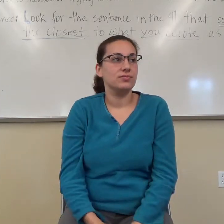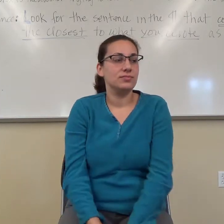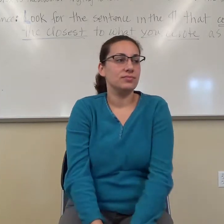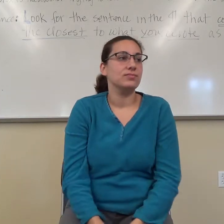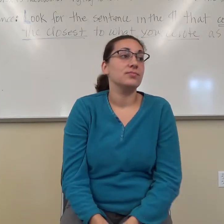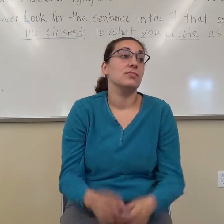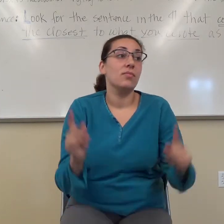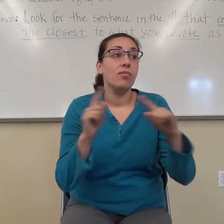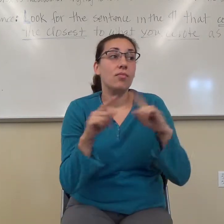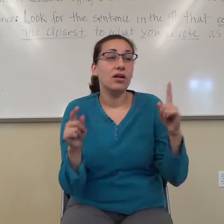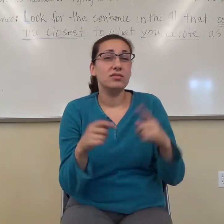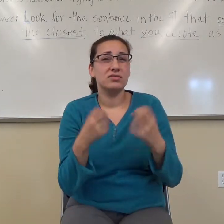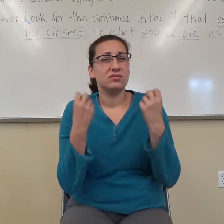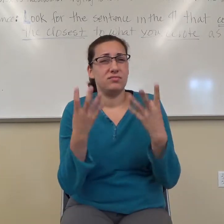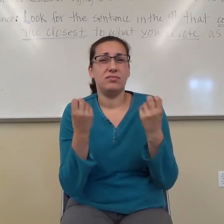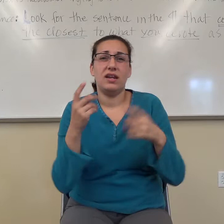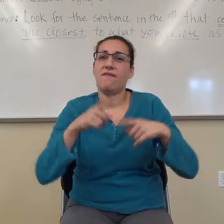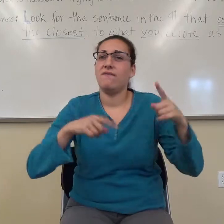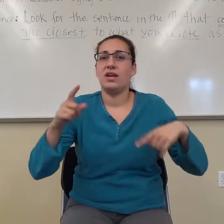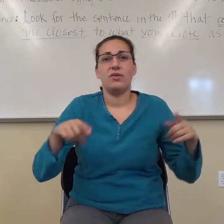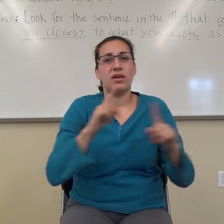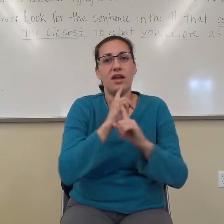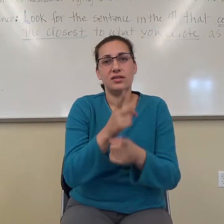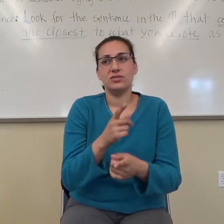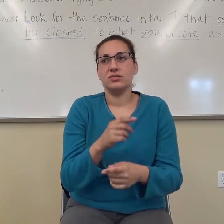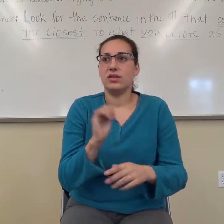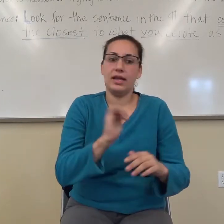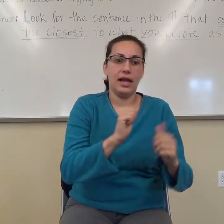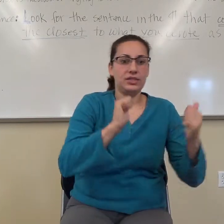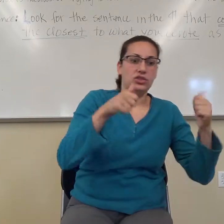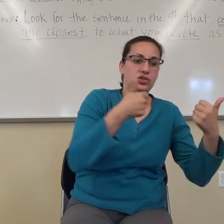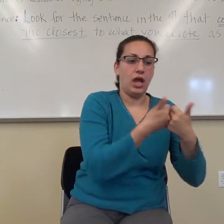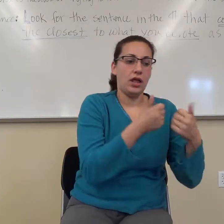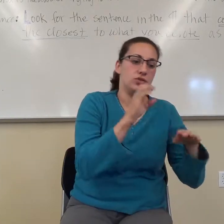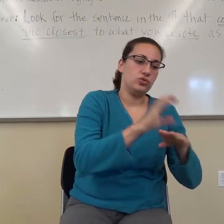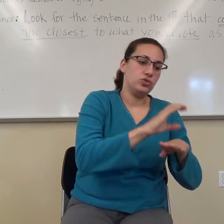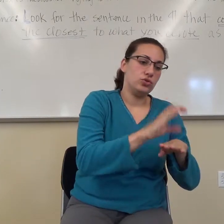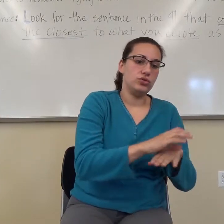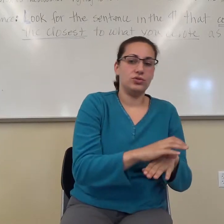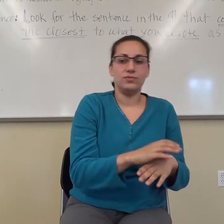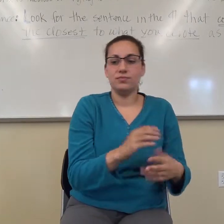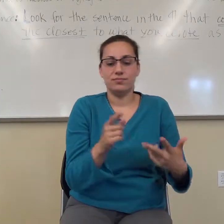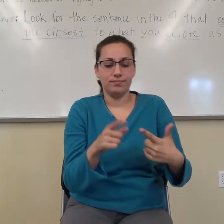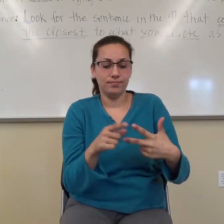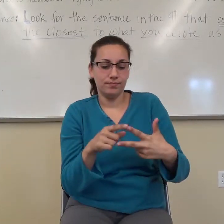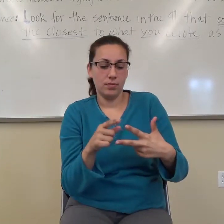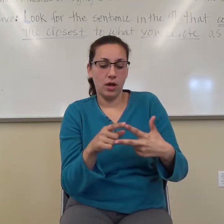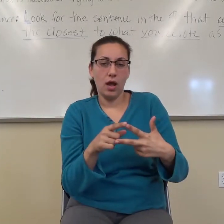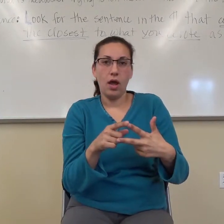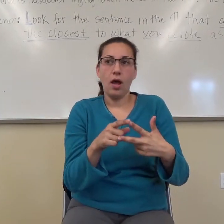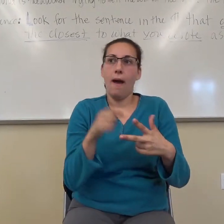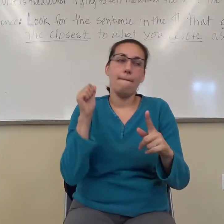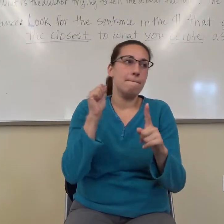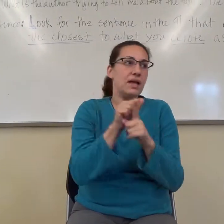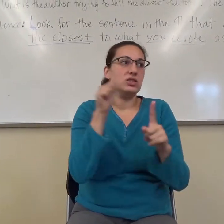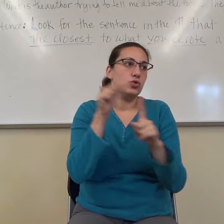a bunch of different answers here. It's a challenge to the church, it's a challenge to the belief, it's a betrayal of the beliefs of the